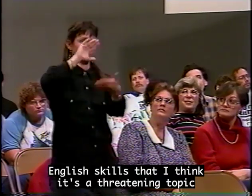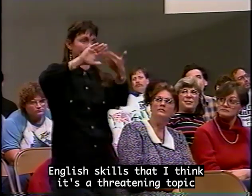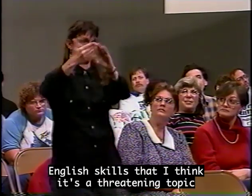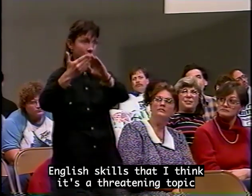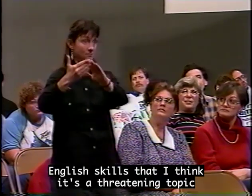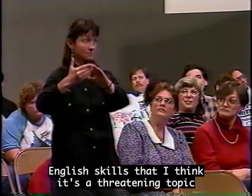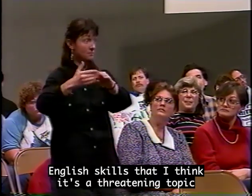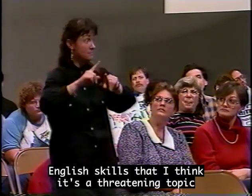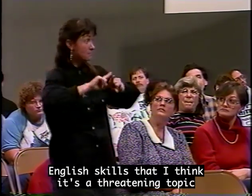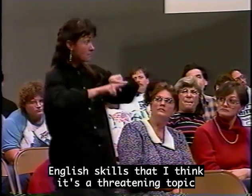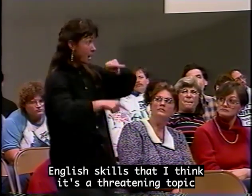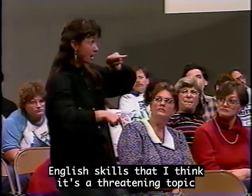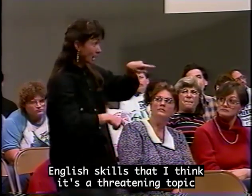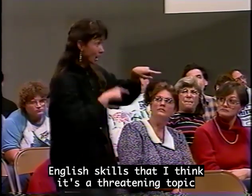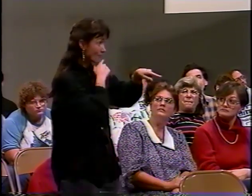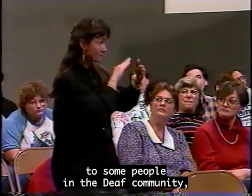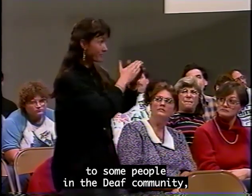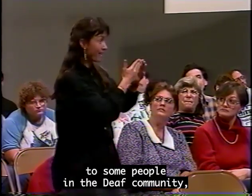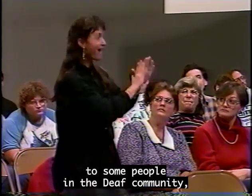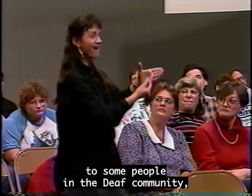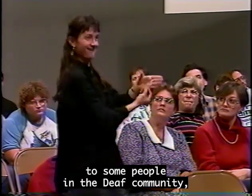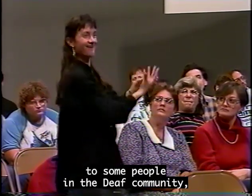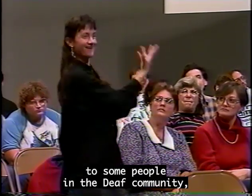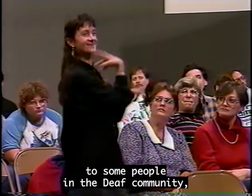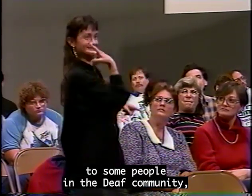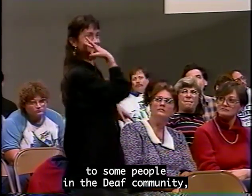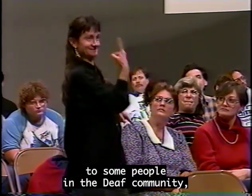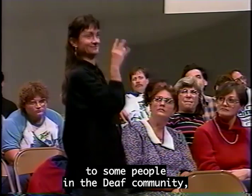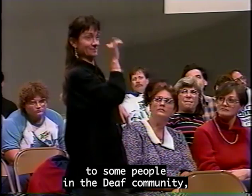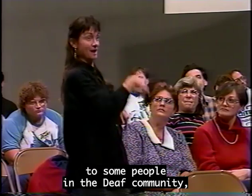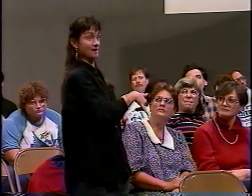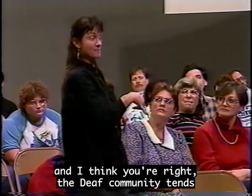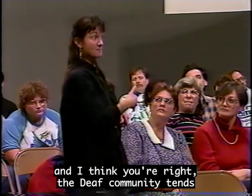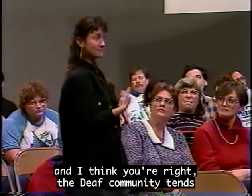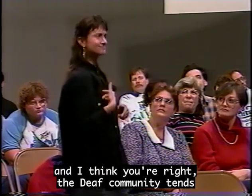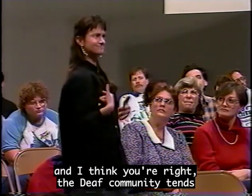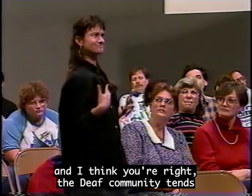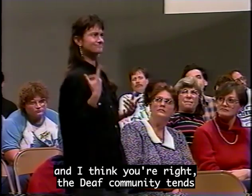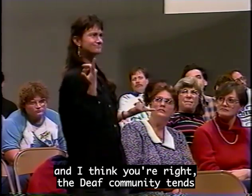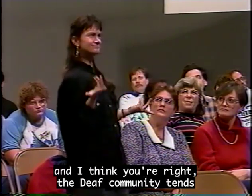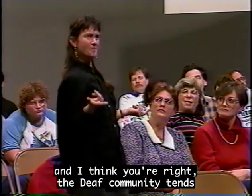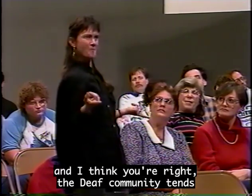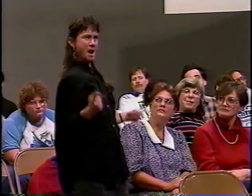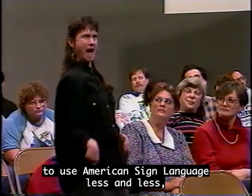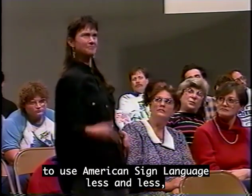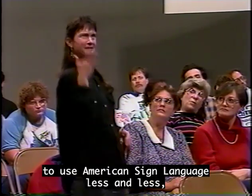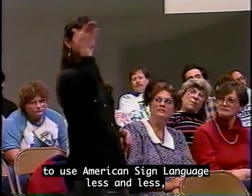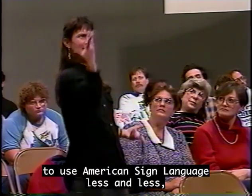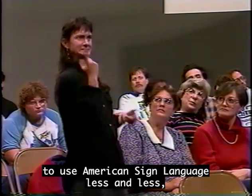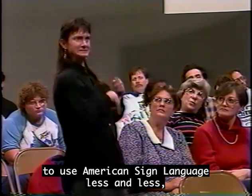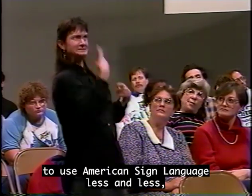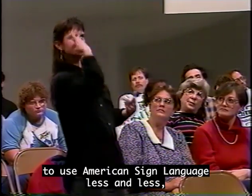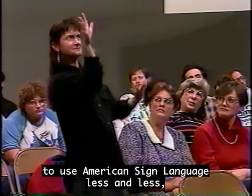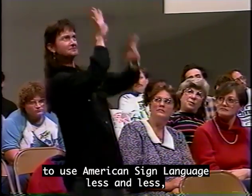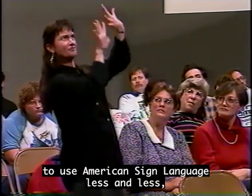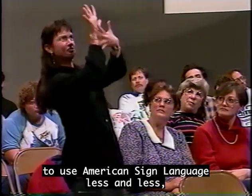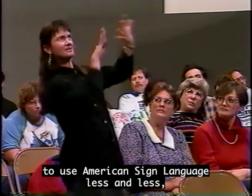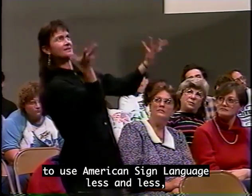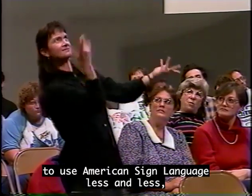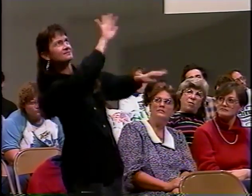a threatening topic to some people in the deaf community. And I think you're right, the deaf community tends to use American Sign Language less and less,